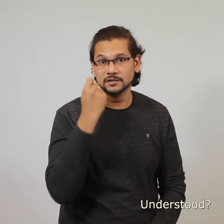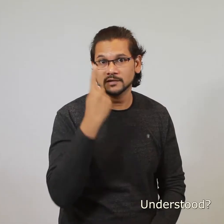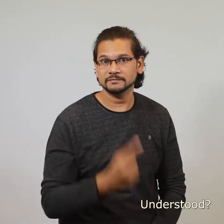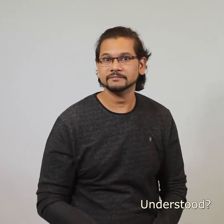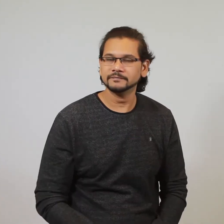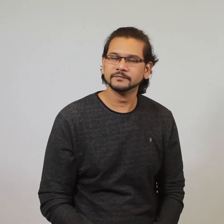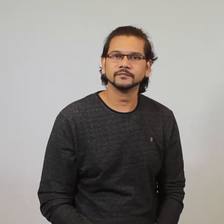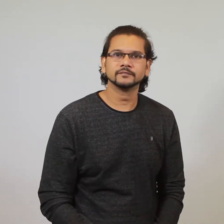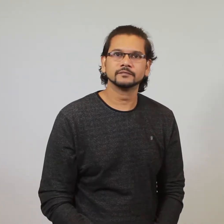Understood?